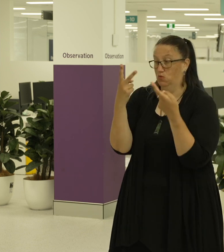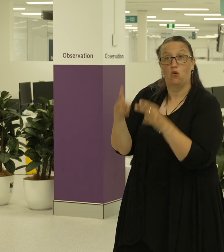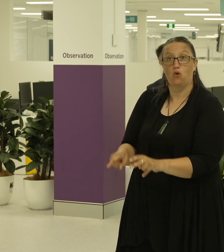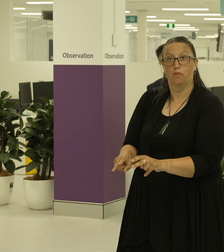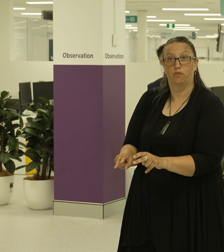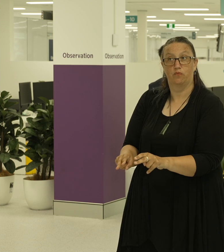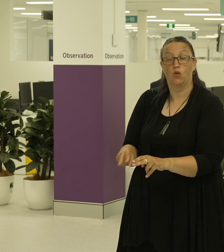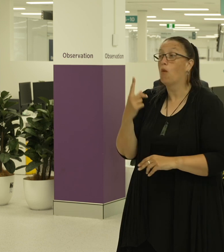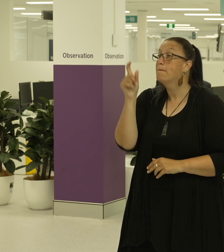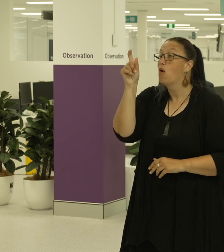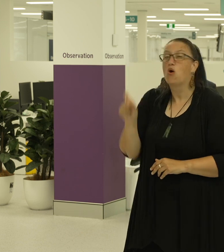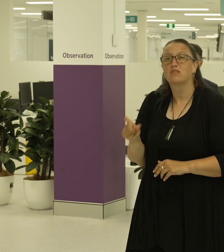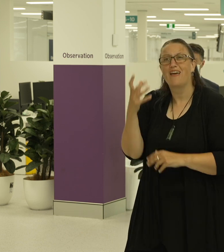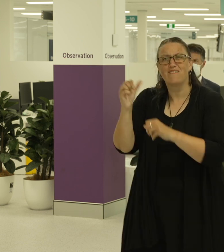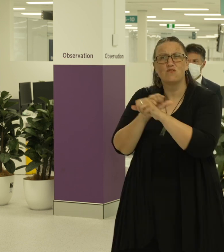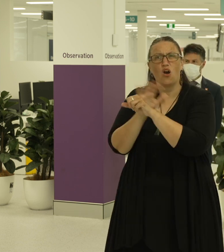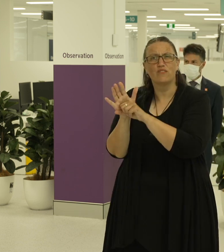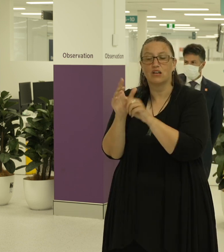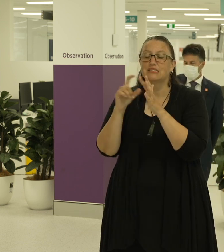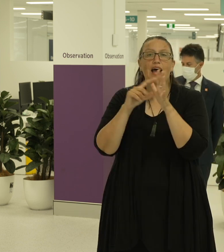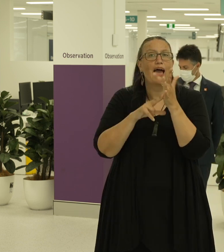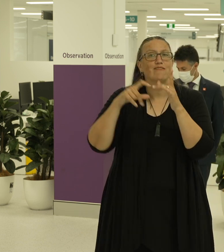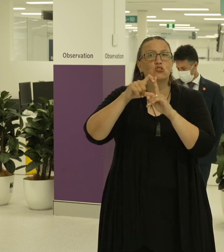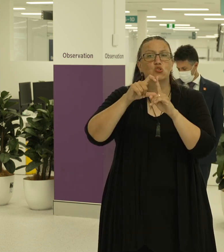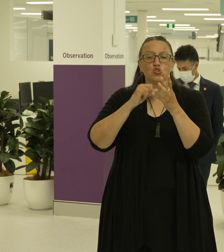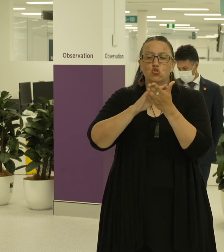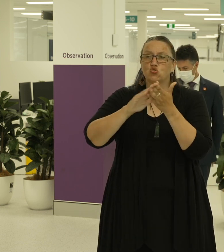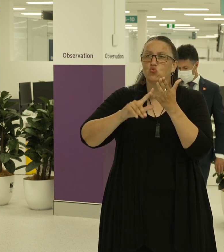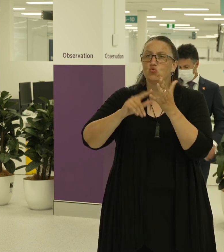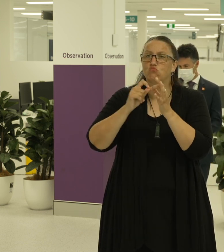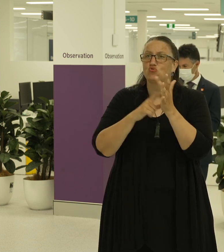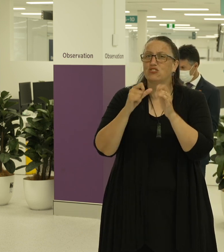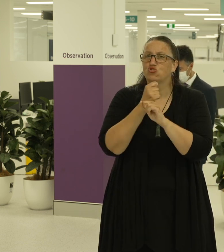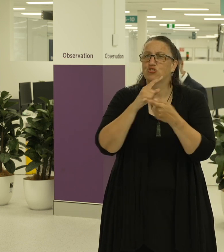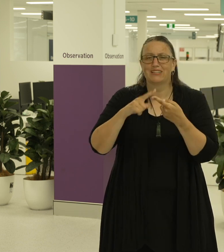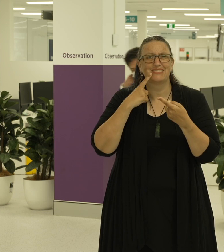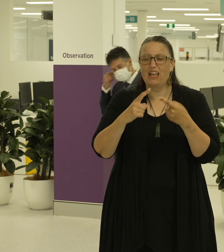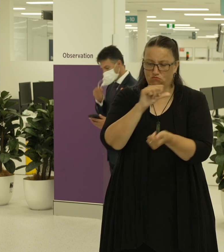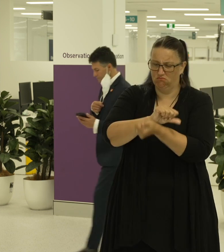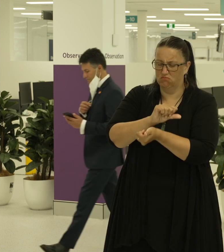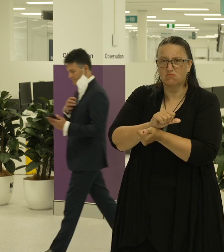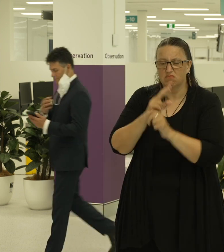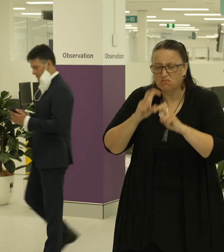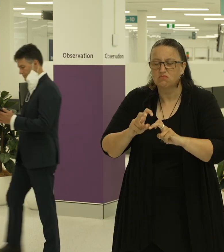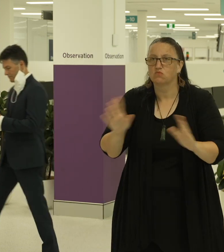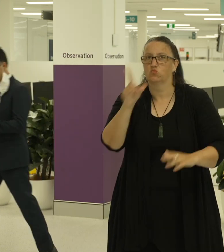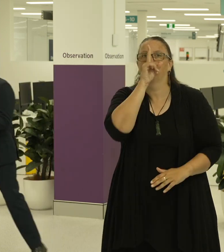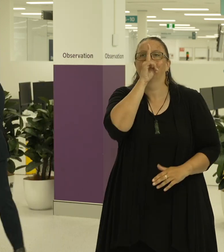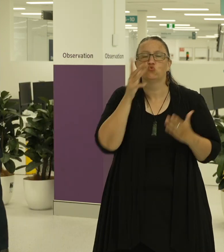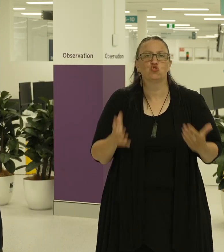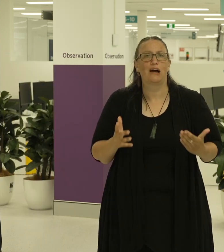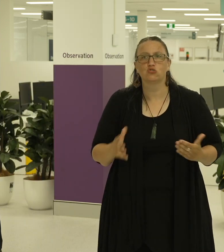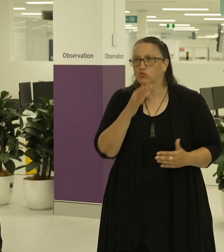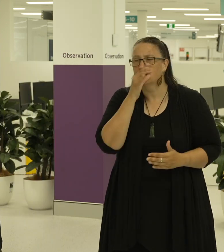have coronavirus. David Shoebridge says that there's a bit too much secrecy around medical care for prisons, and he's calling for some sort of investigation. Firstly, what do